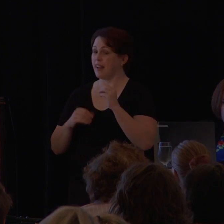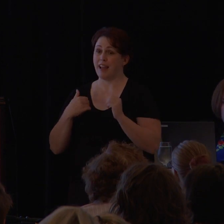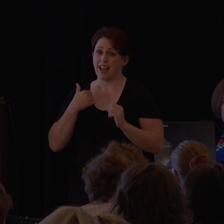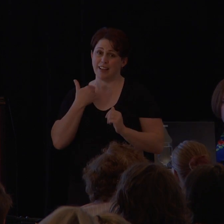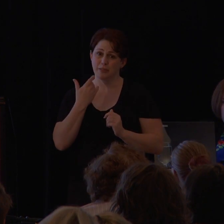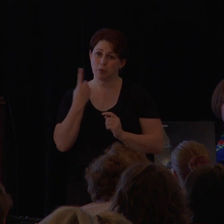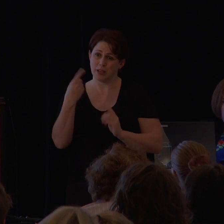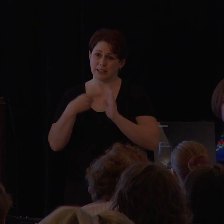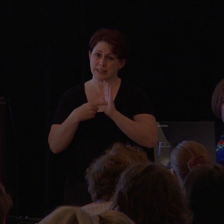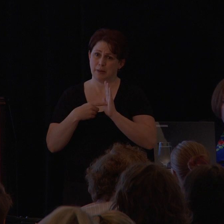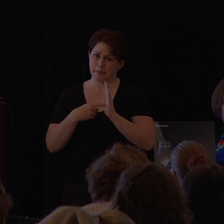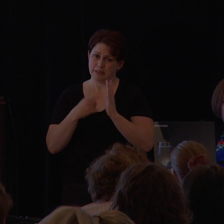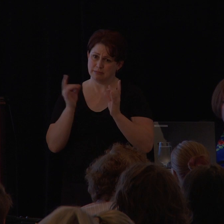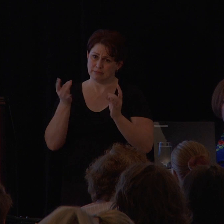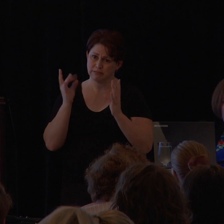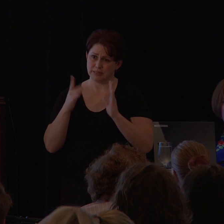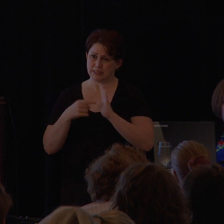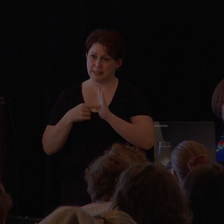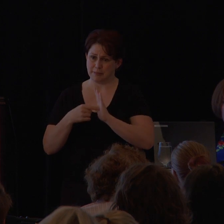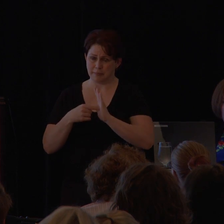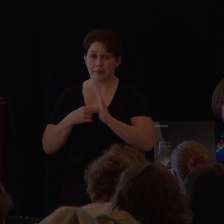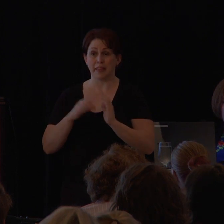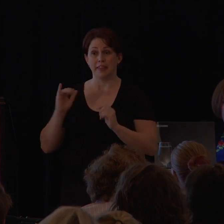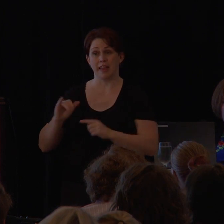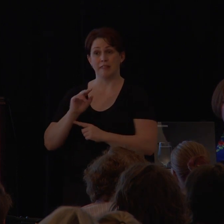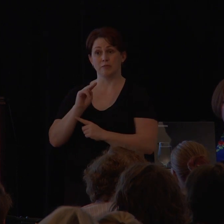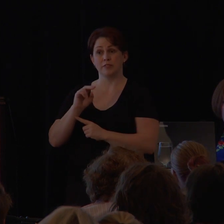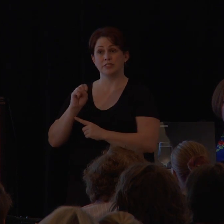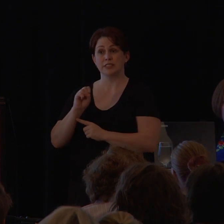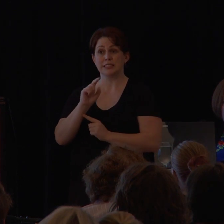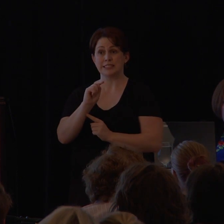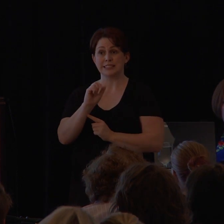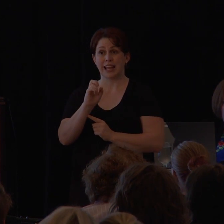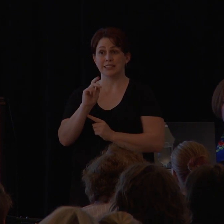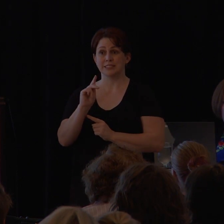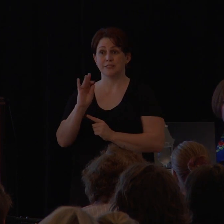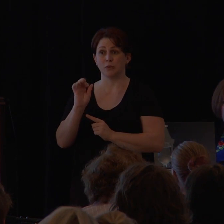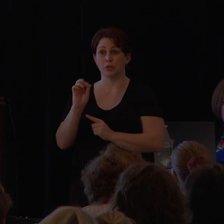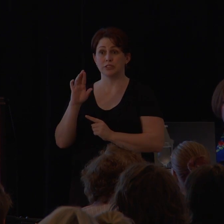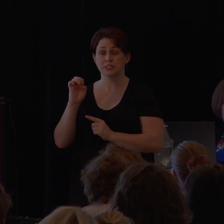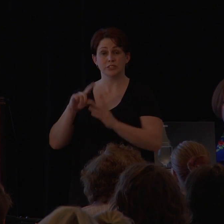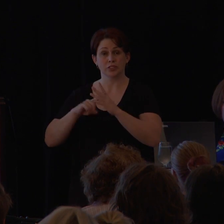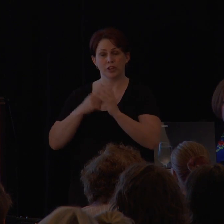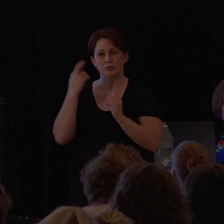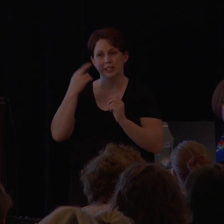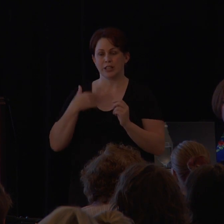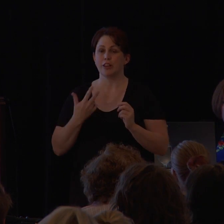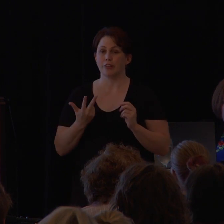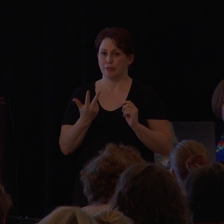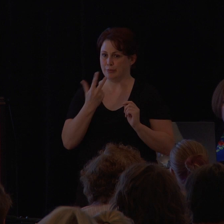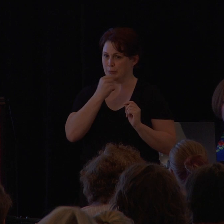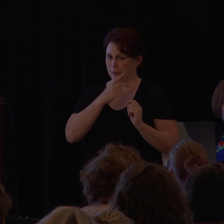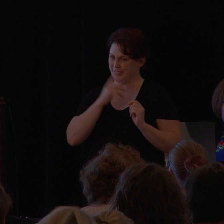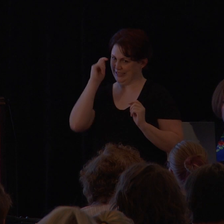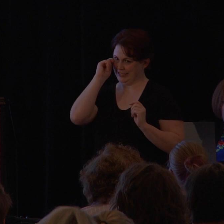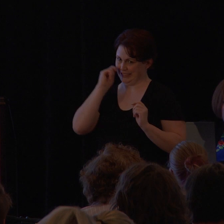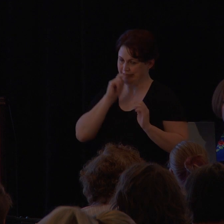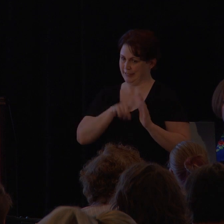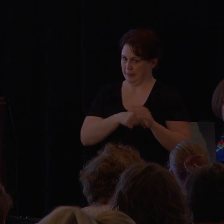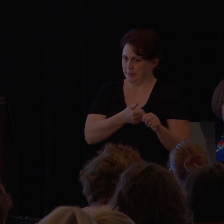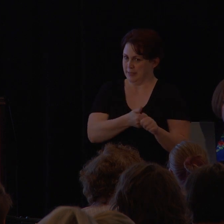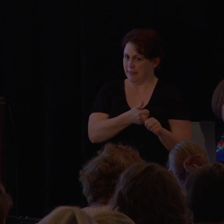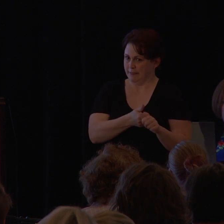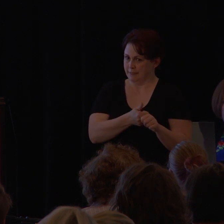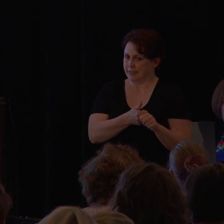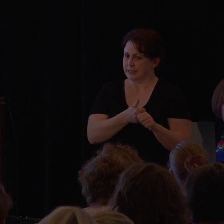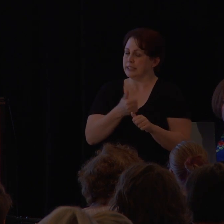example. I'd mentioned that the Nova Scotia Task Force started because of 3 high-profile teen women's suicides.